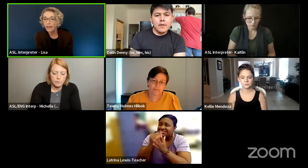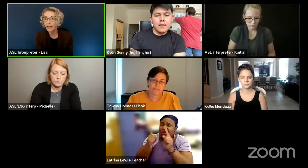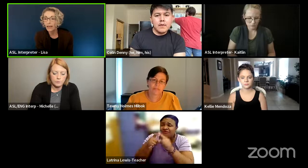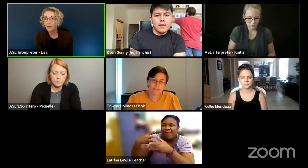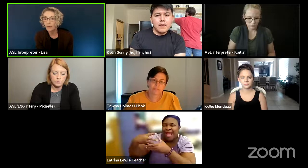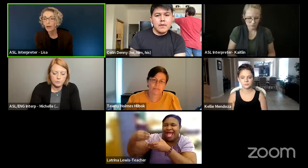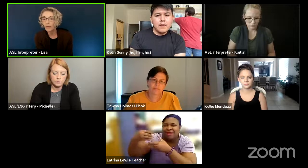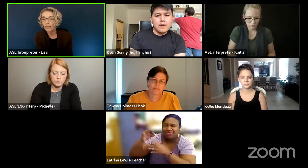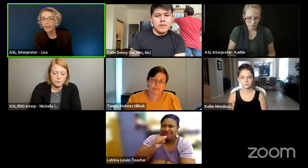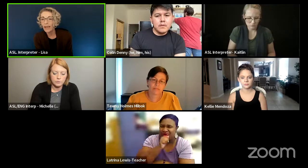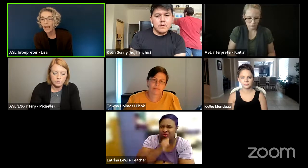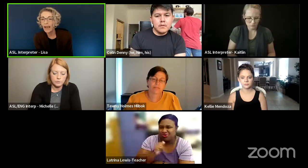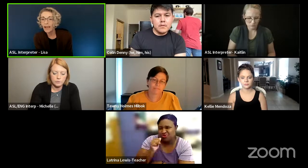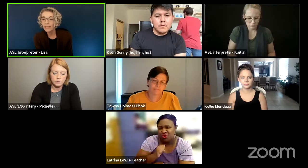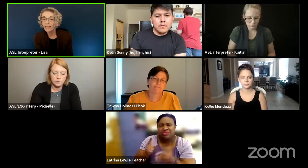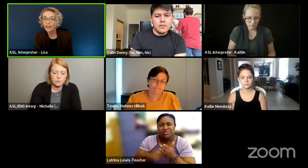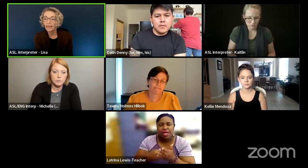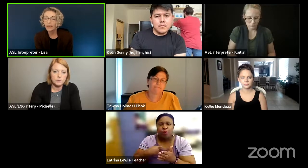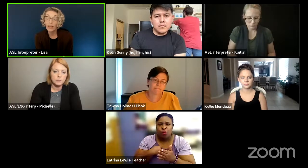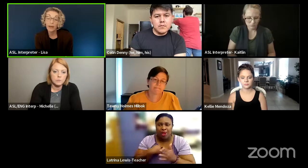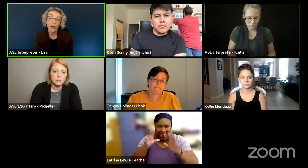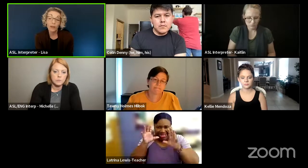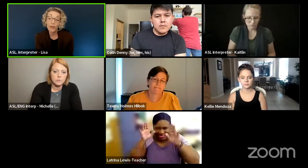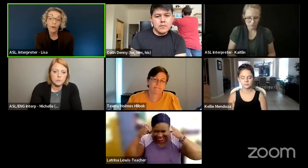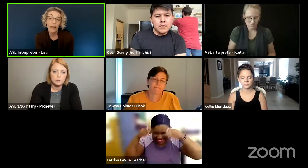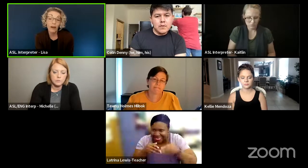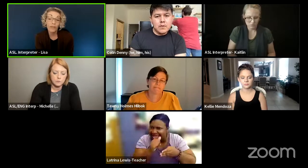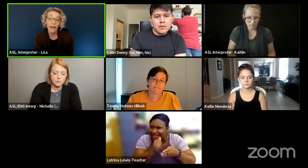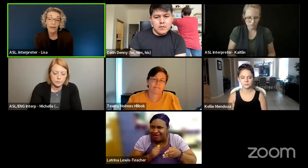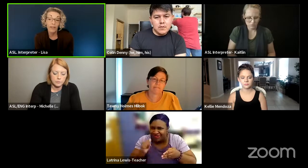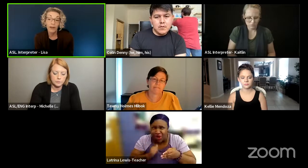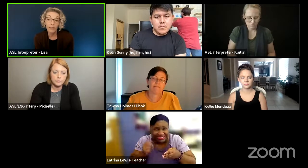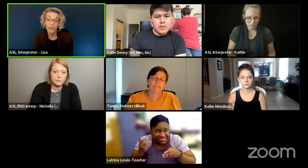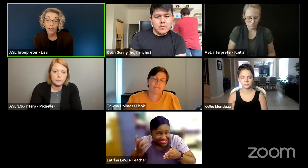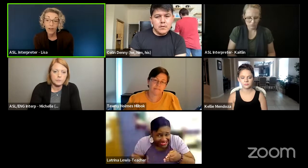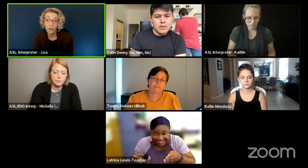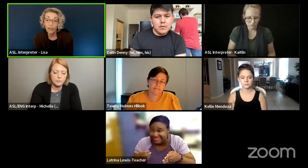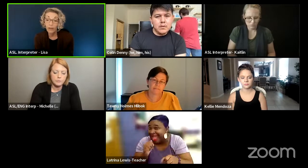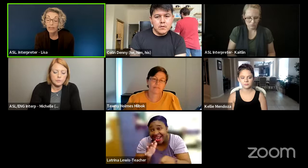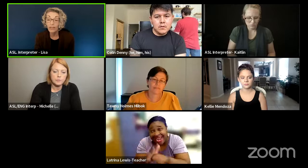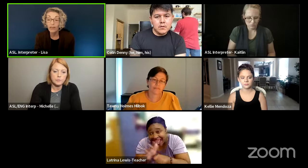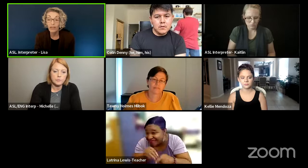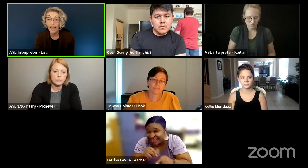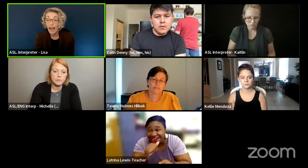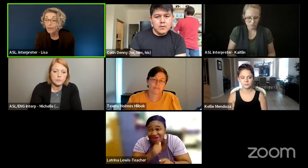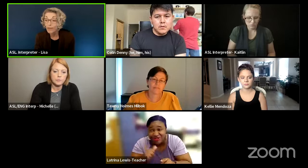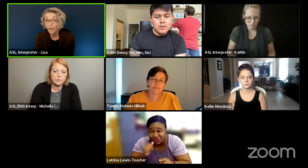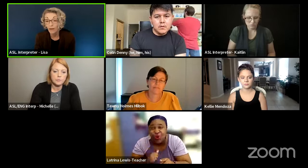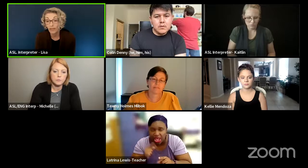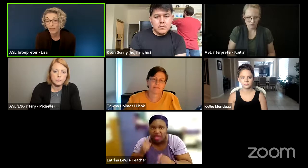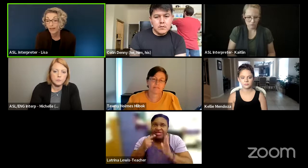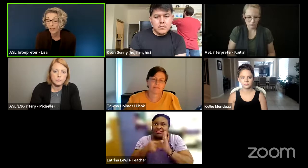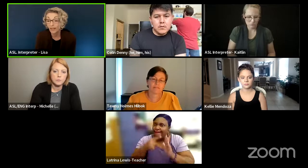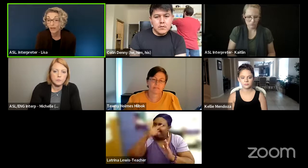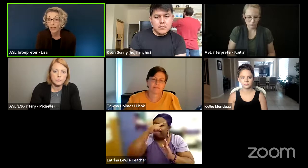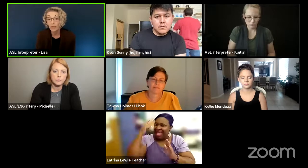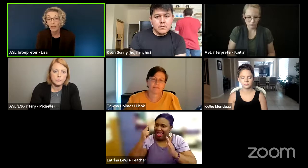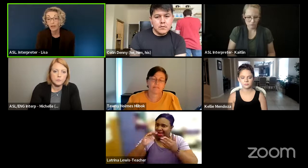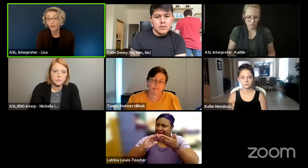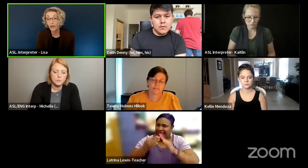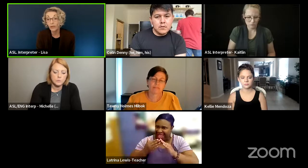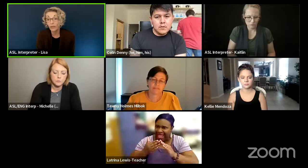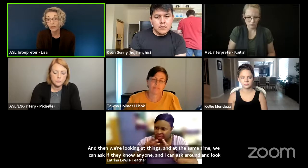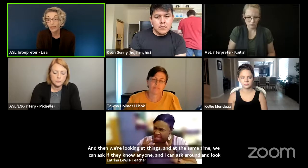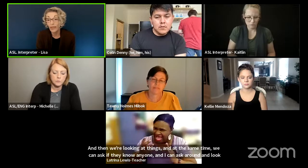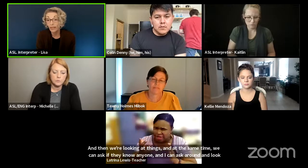correct, but we can ask maybe also from outside of Arizona. We don't necessarily have to focus in Arizona. I